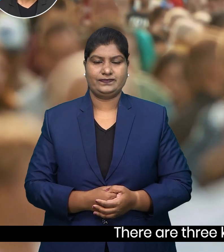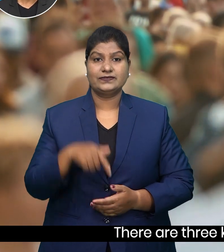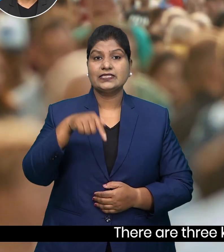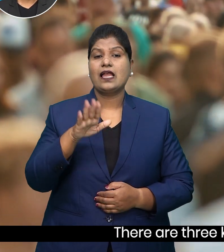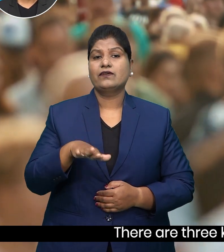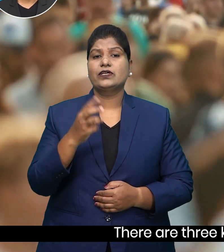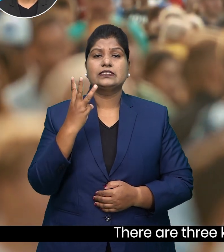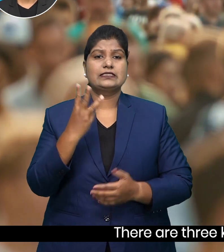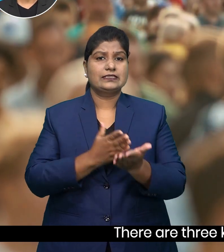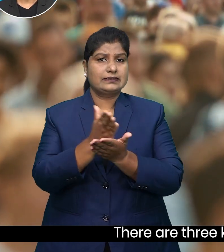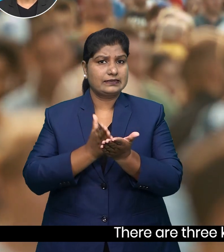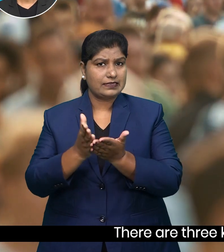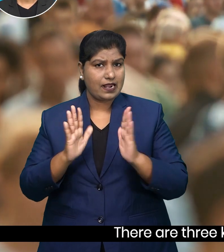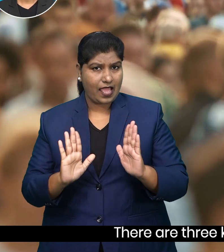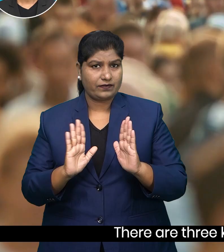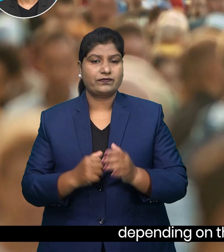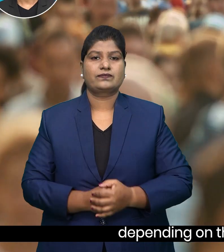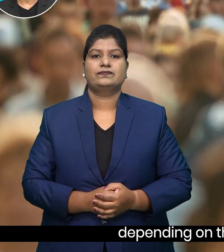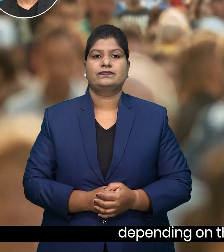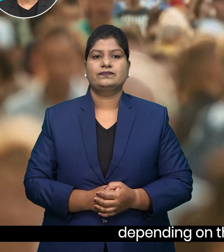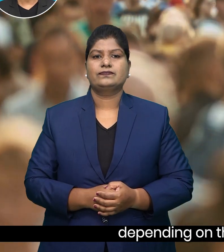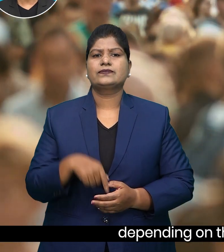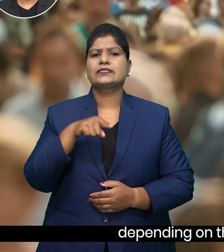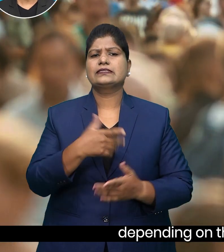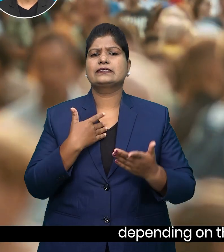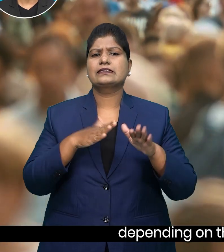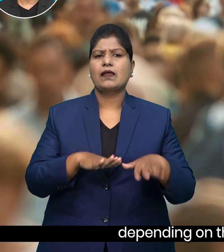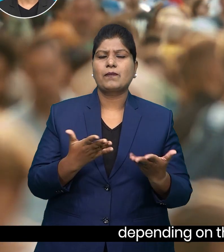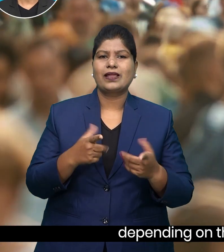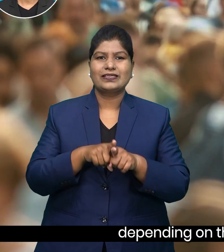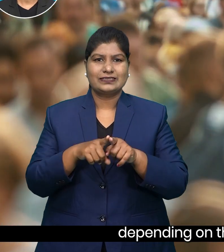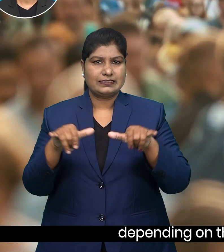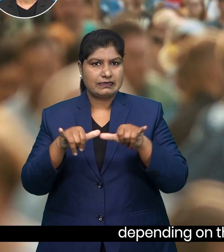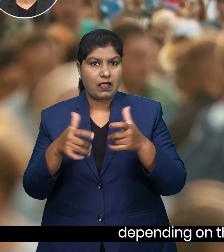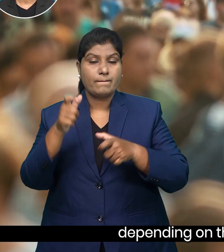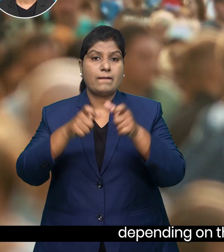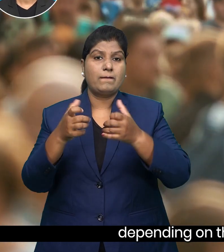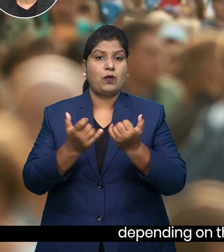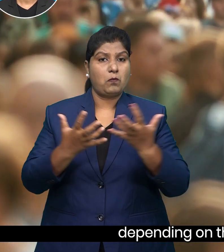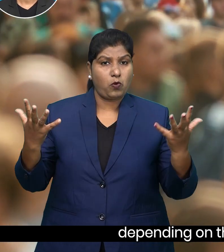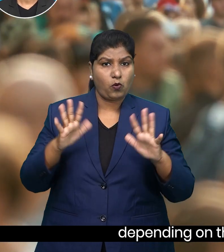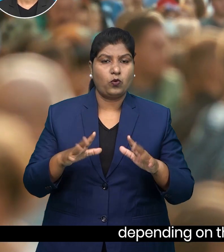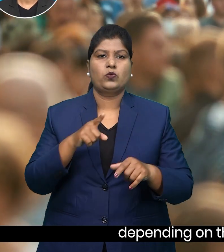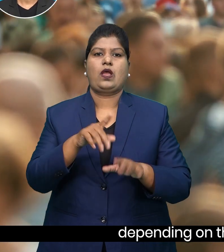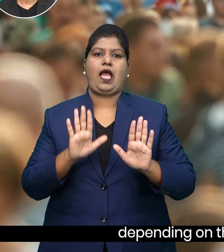There are three kinds of municipal bodies, depending on the size of the population.